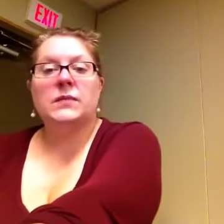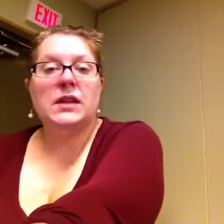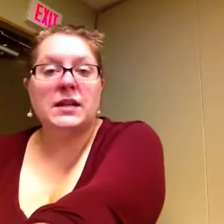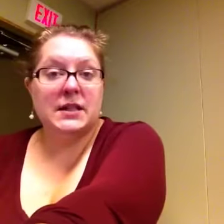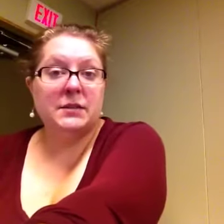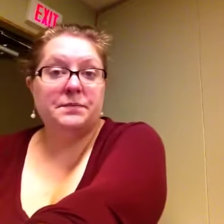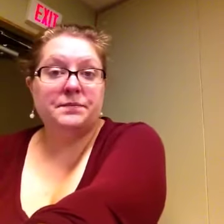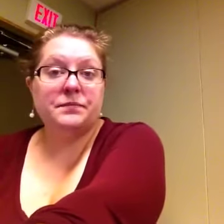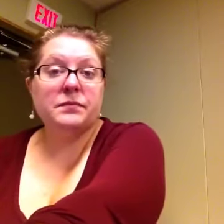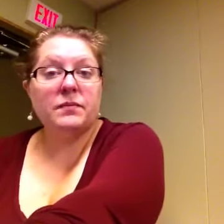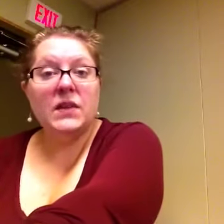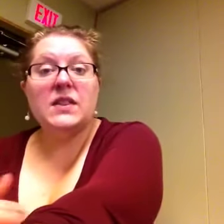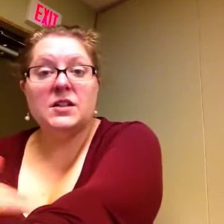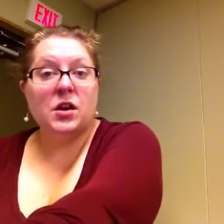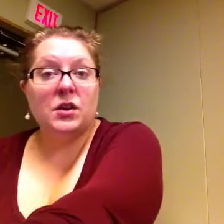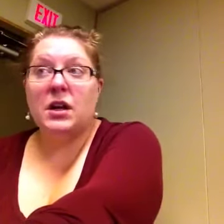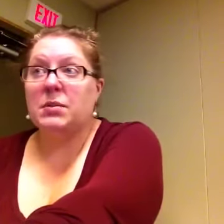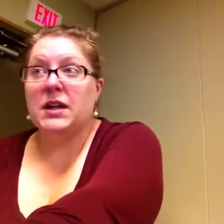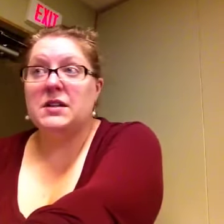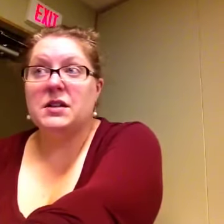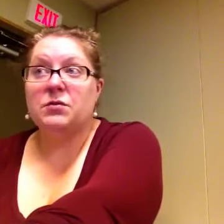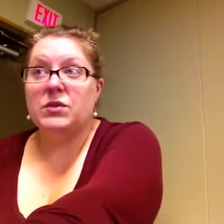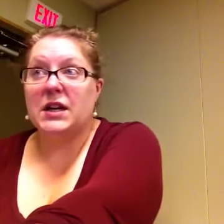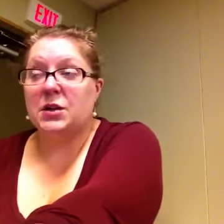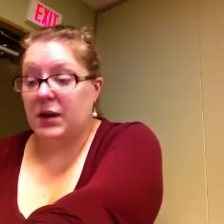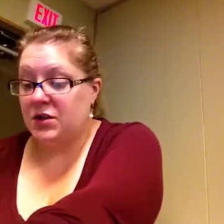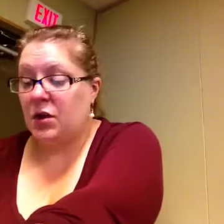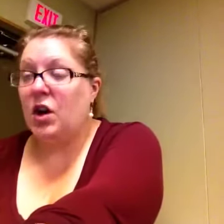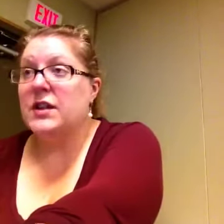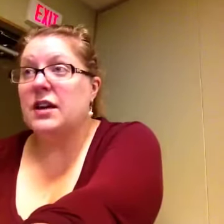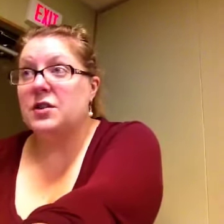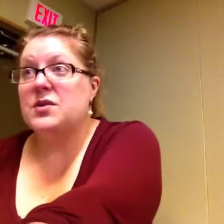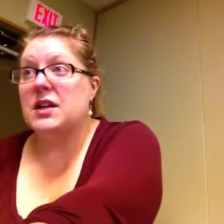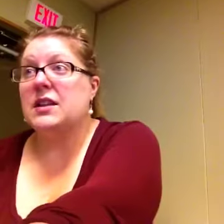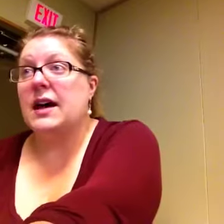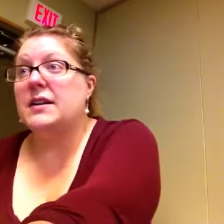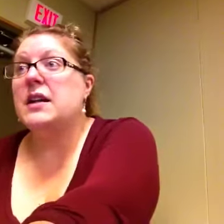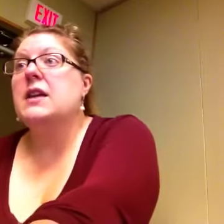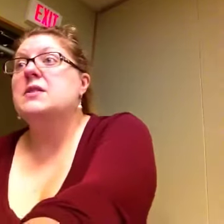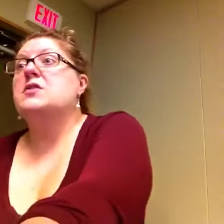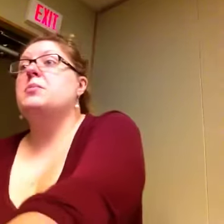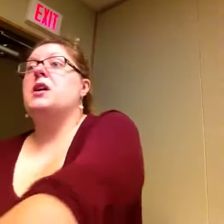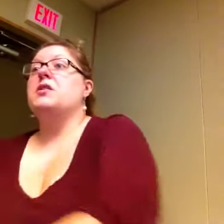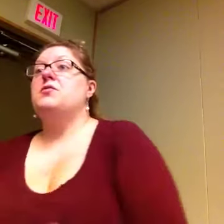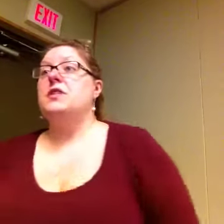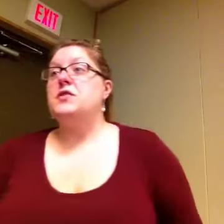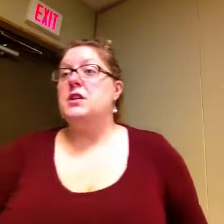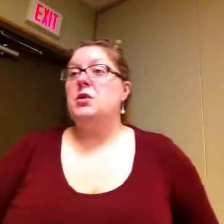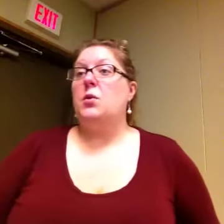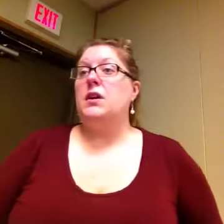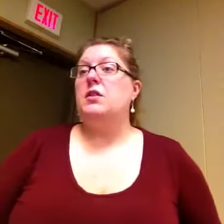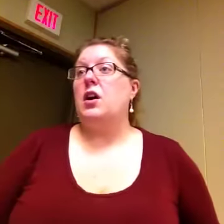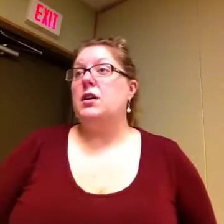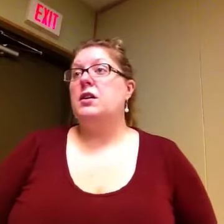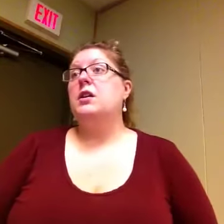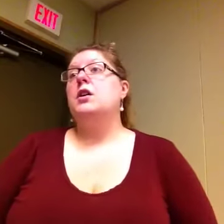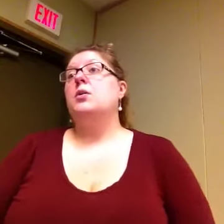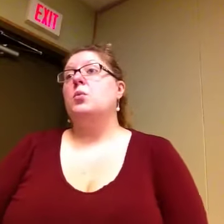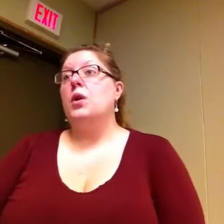And that's it. That's all the complicated stuff taken away. So all the altos sing that. This is bar 50 going on. 1.